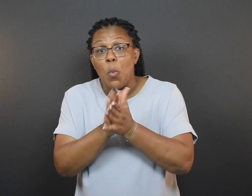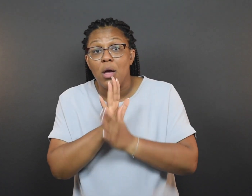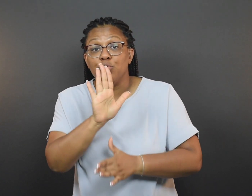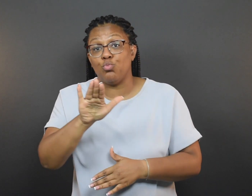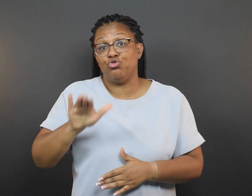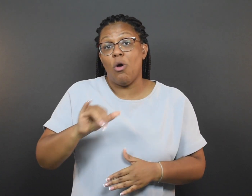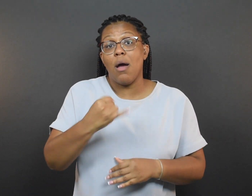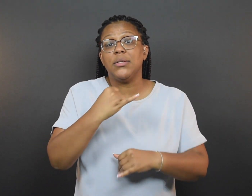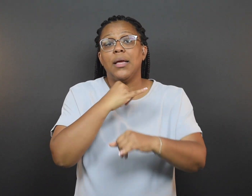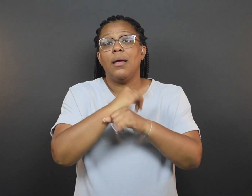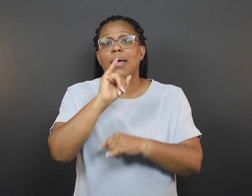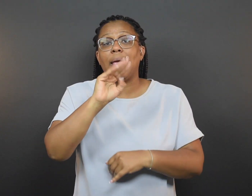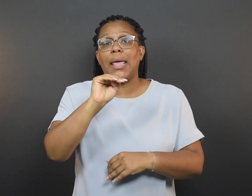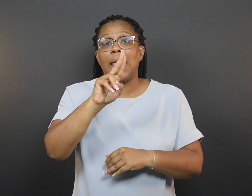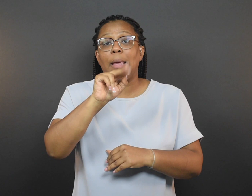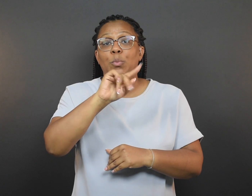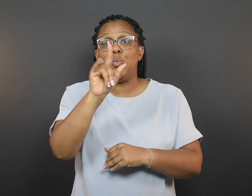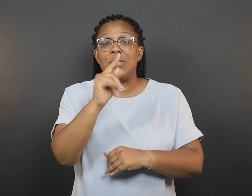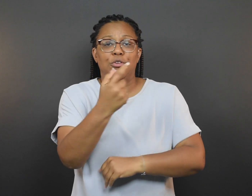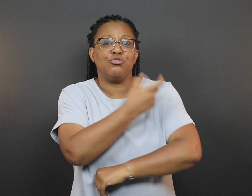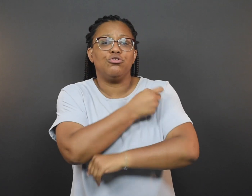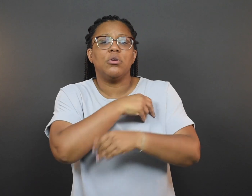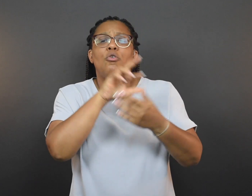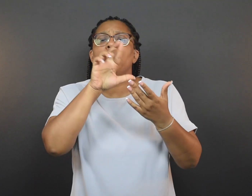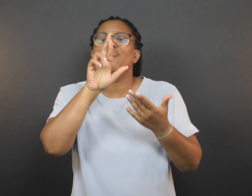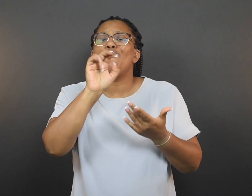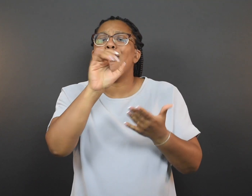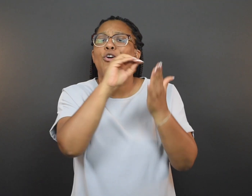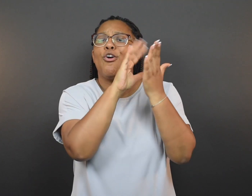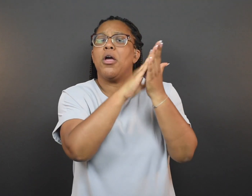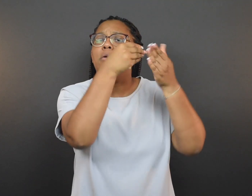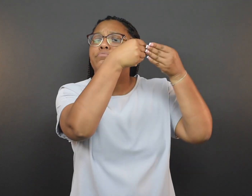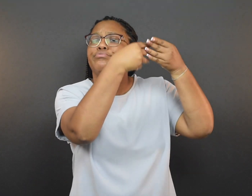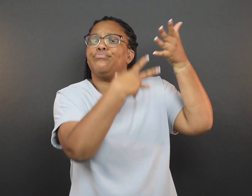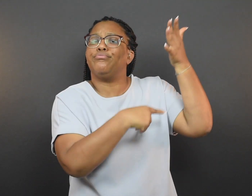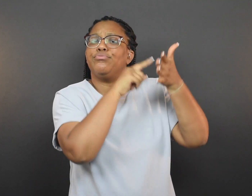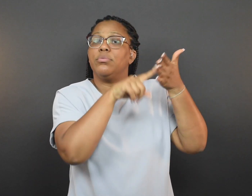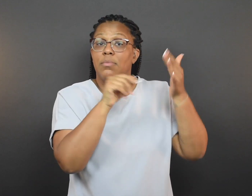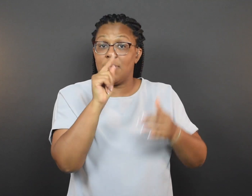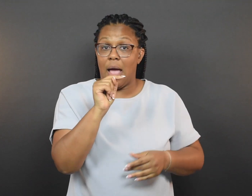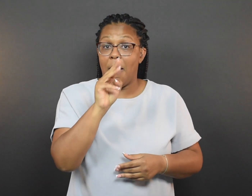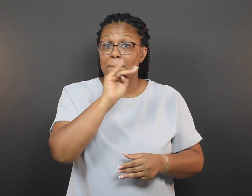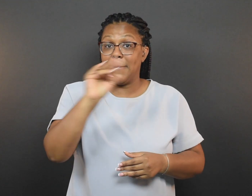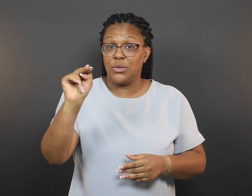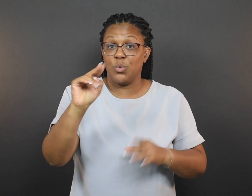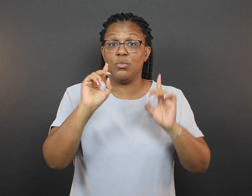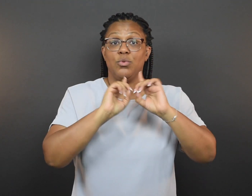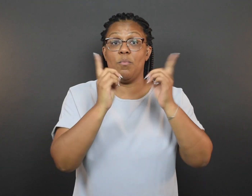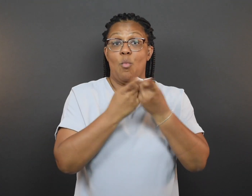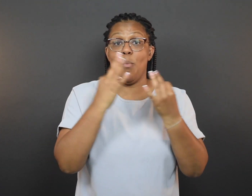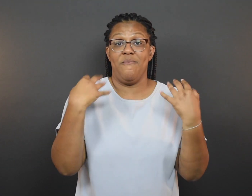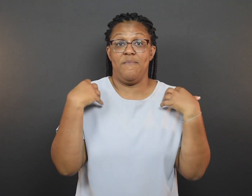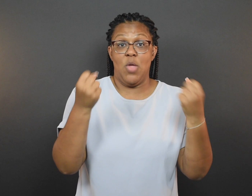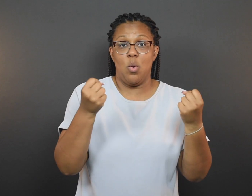request your child's immunization record from the Minnesota Department of Health